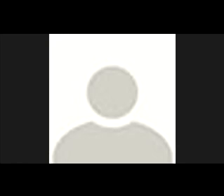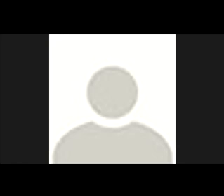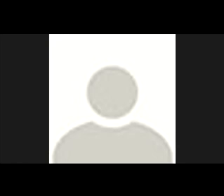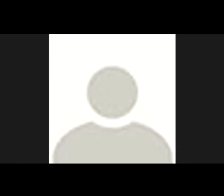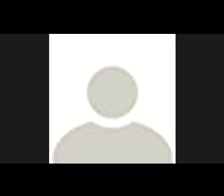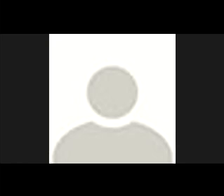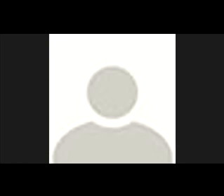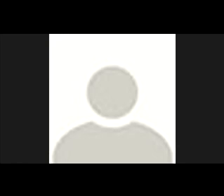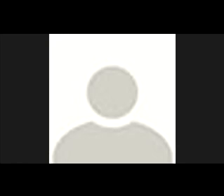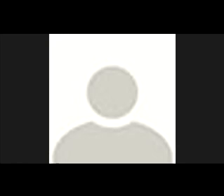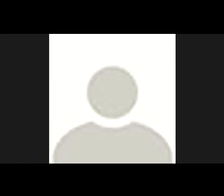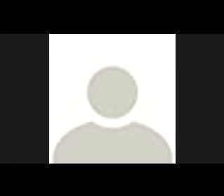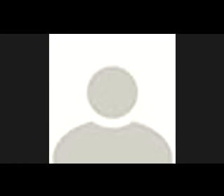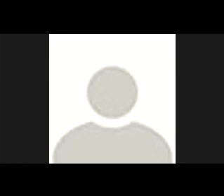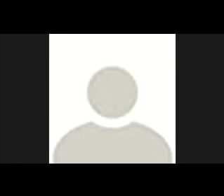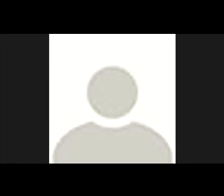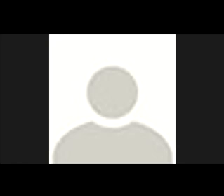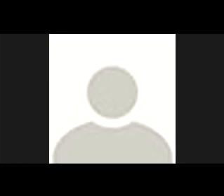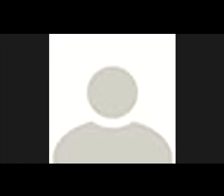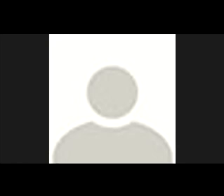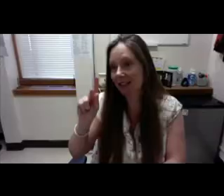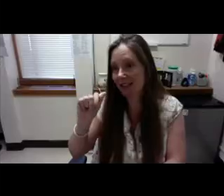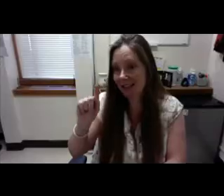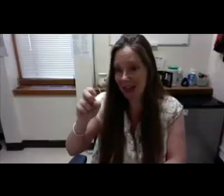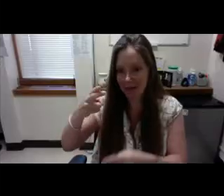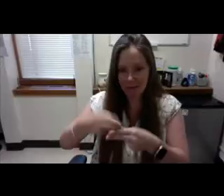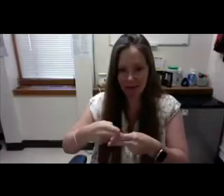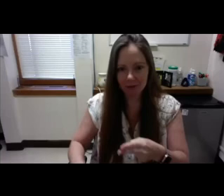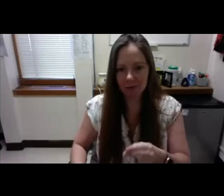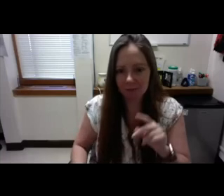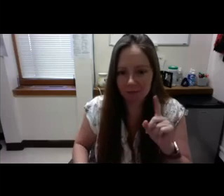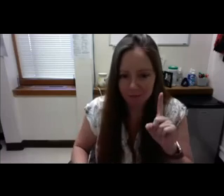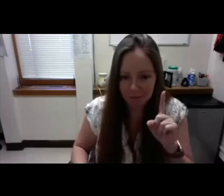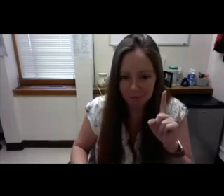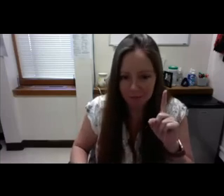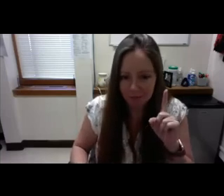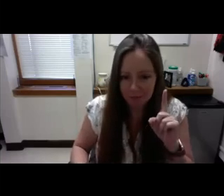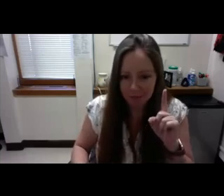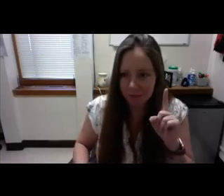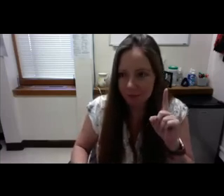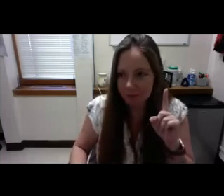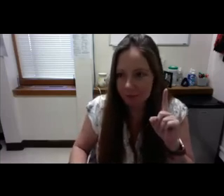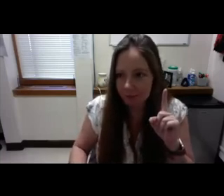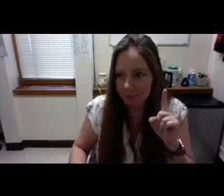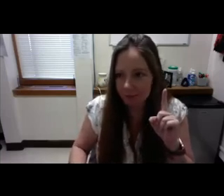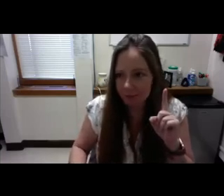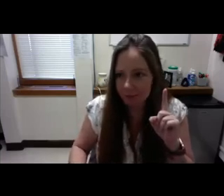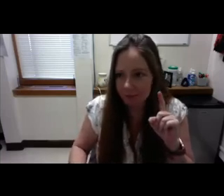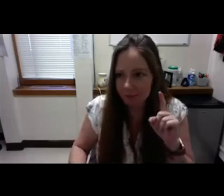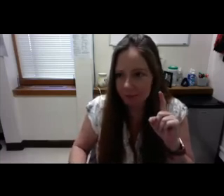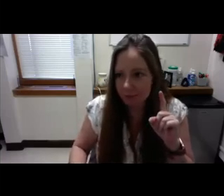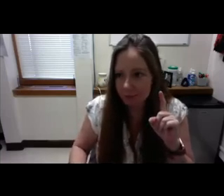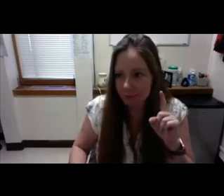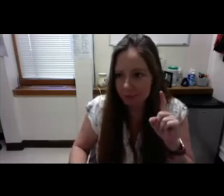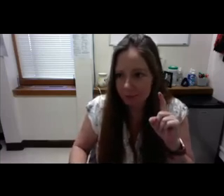Okay, hi everybody. My name is Julie. It's nice to see you all here. And as Kate mentioned, one